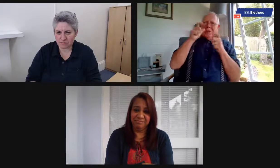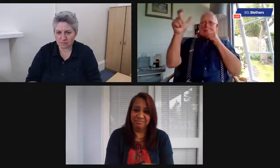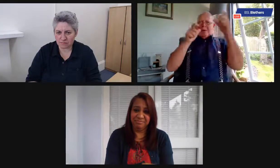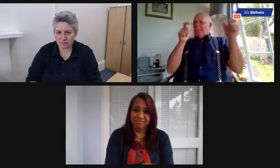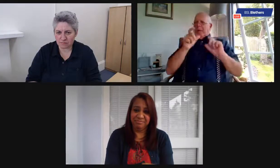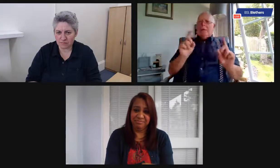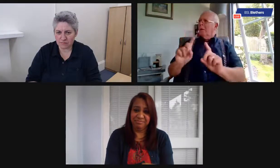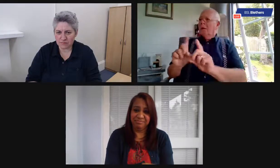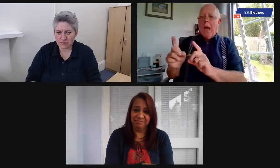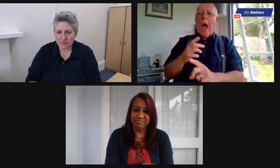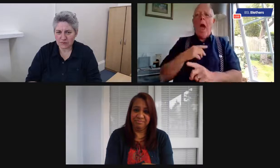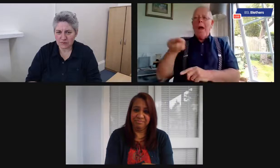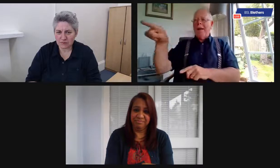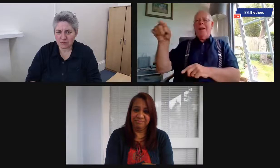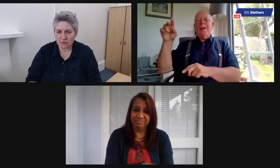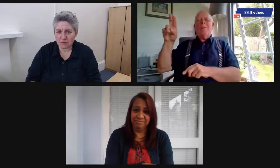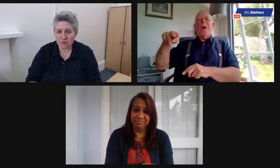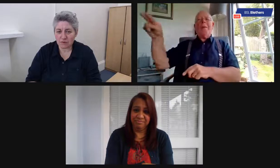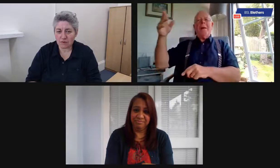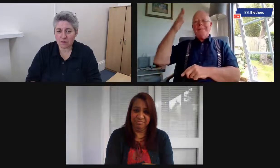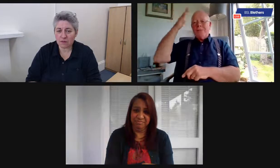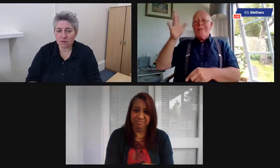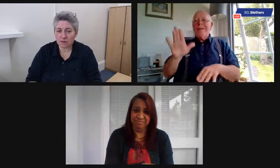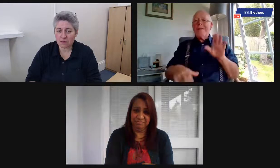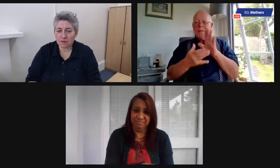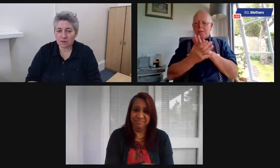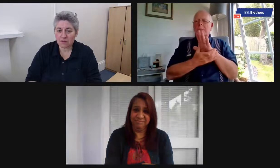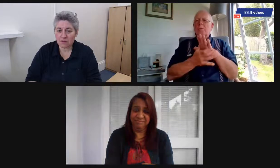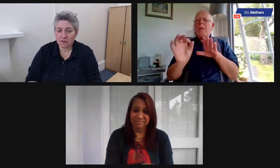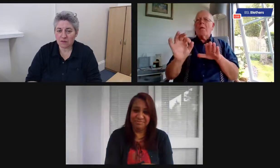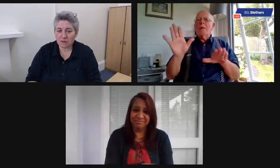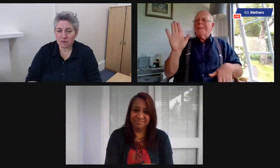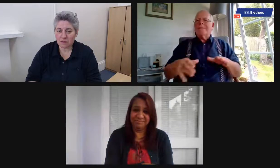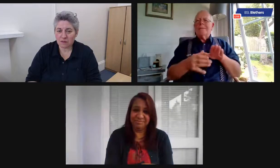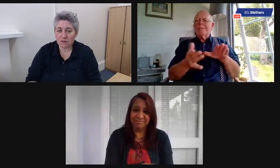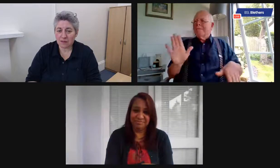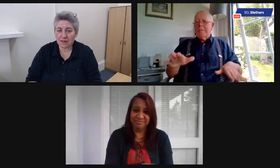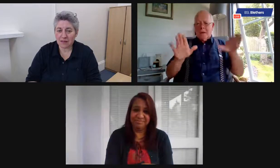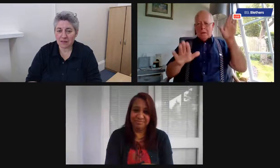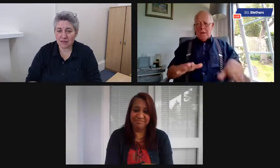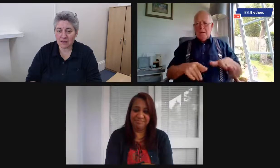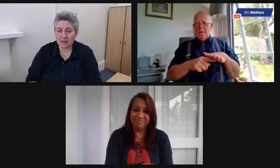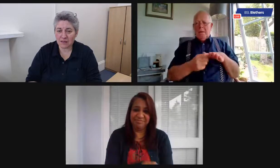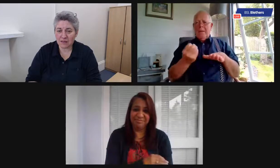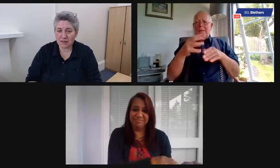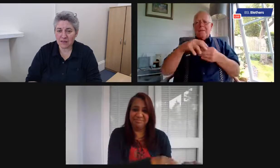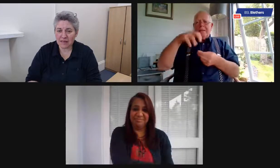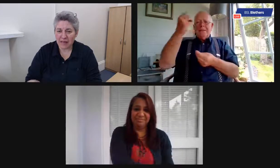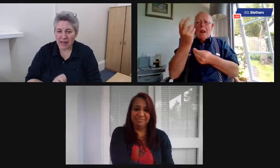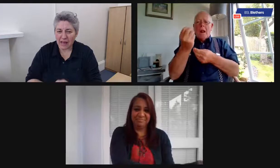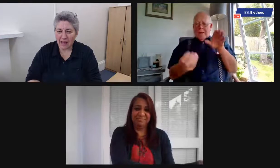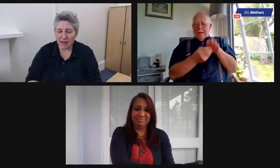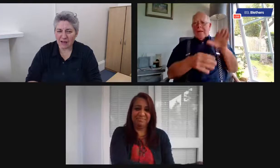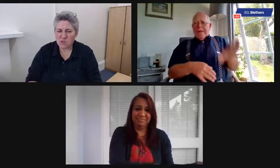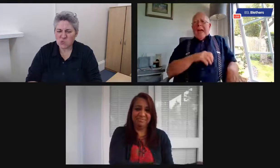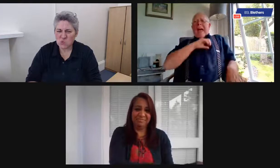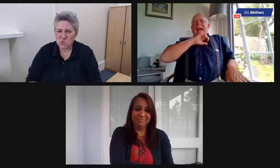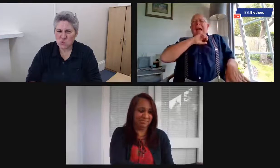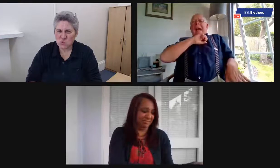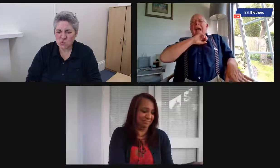Scottish territory, and the sleeping Scottish soldiers suddenly heard all these yelps and realized that the Norwegian soldiers were